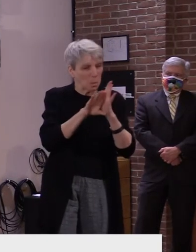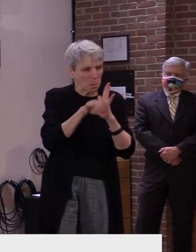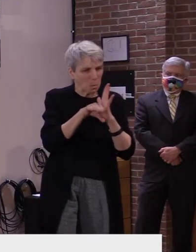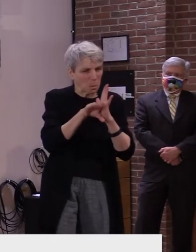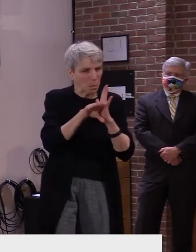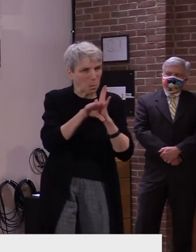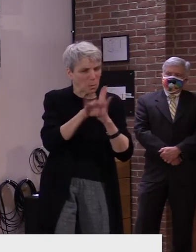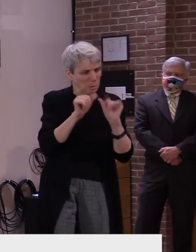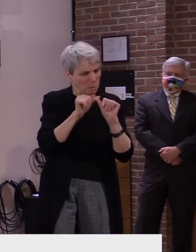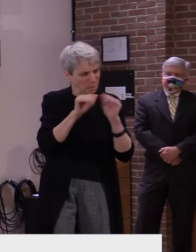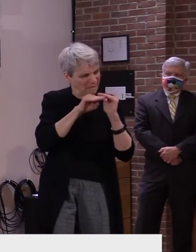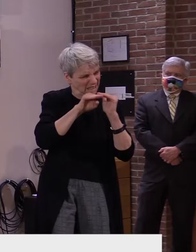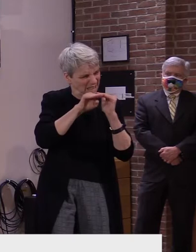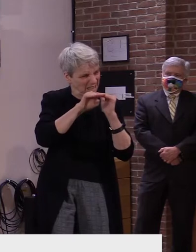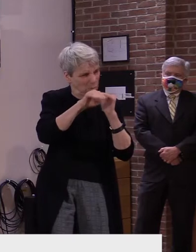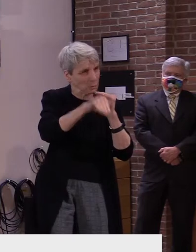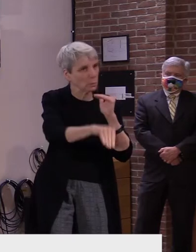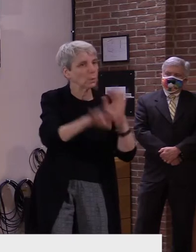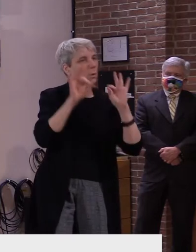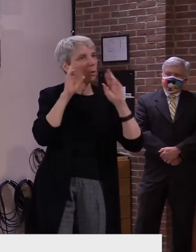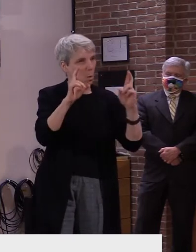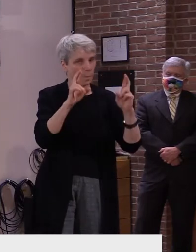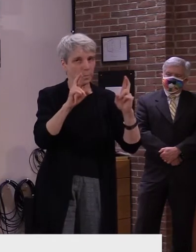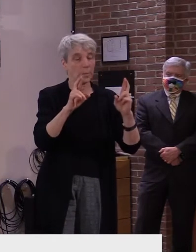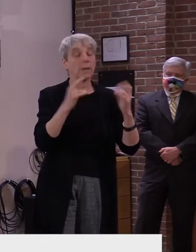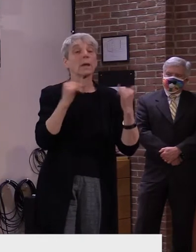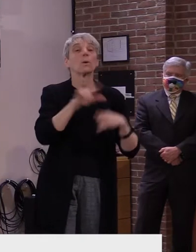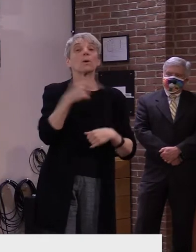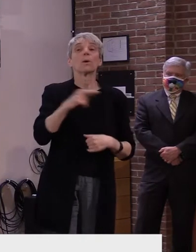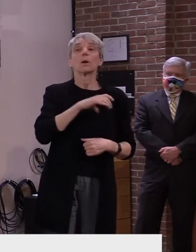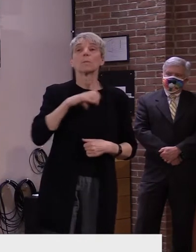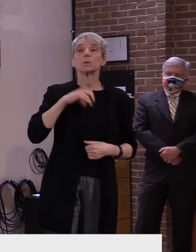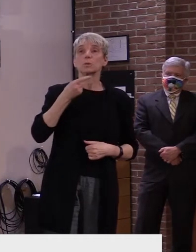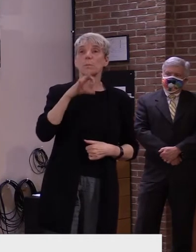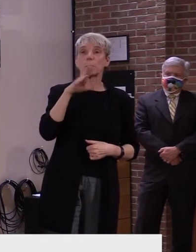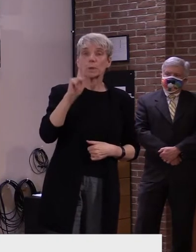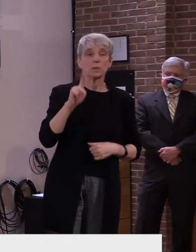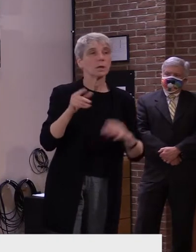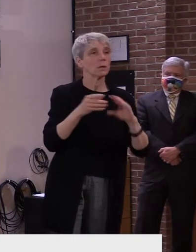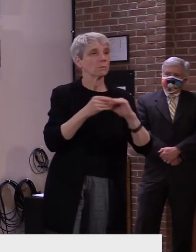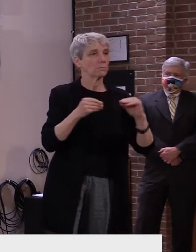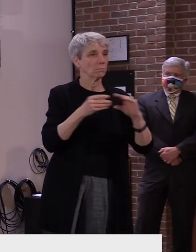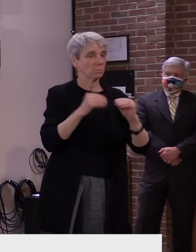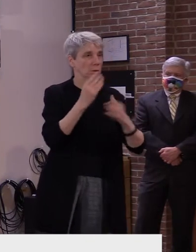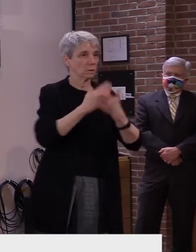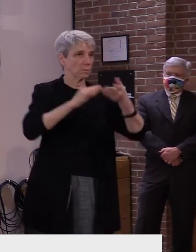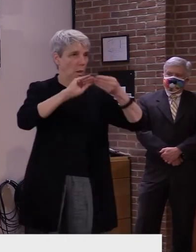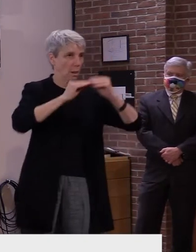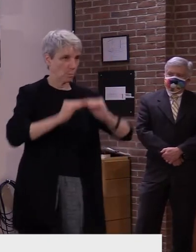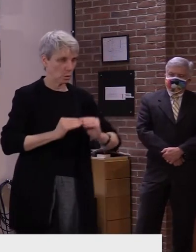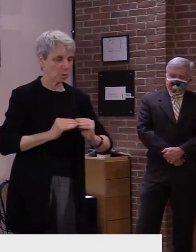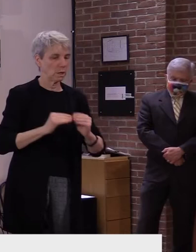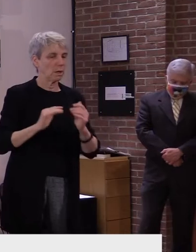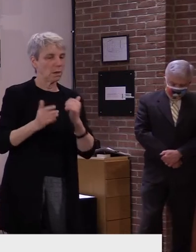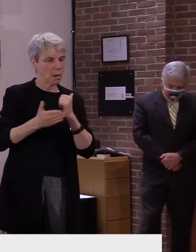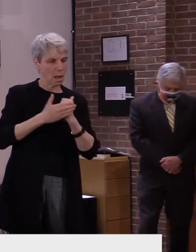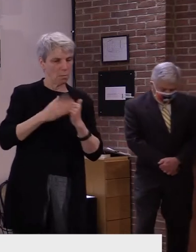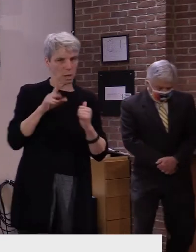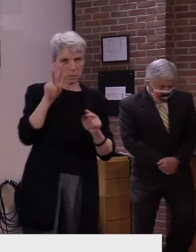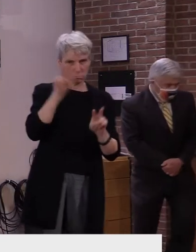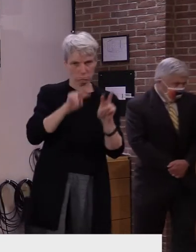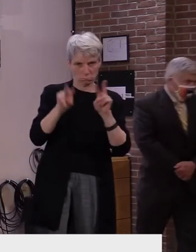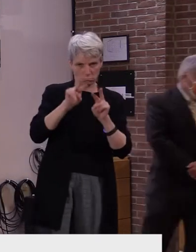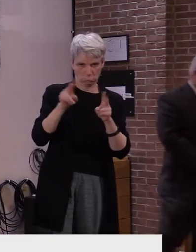At this point, I'll turn it over to Commissioner Pichek to show more on the data that's driving our decisions. Mr.